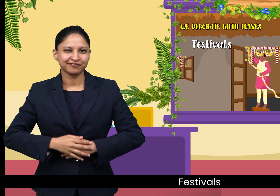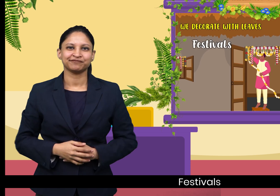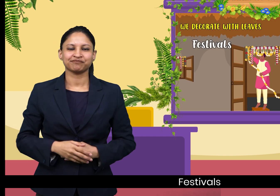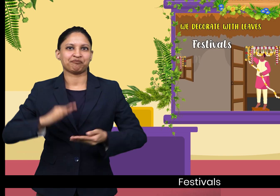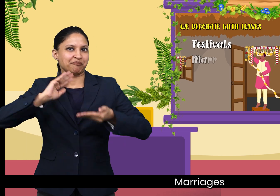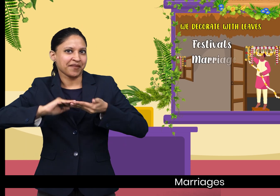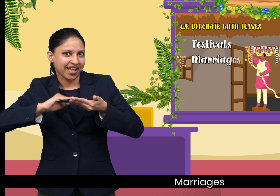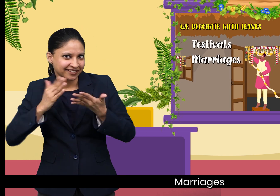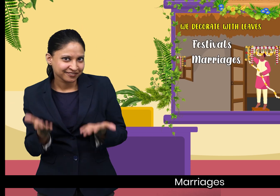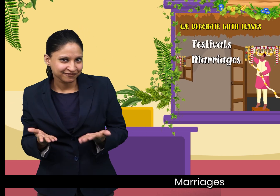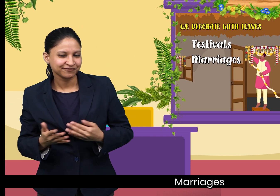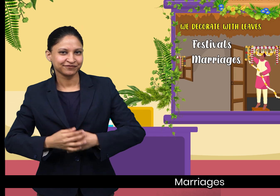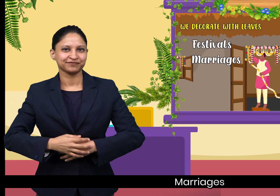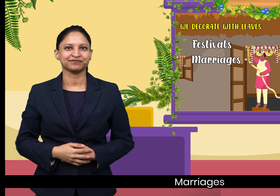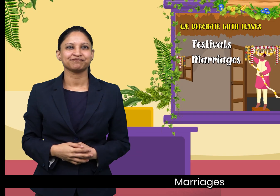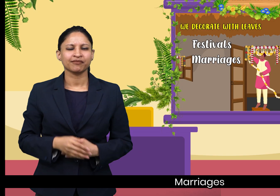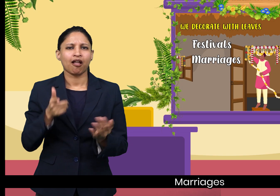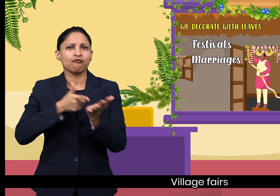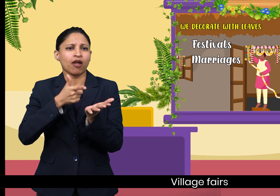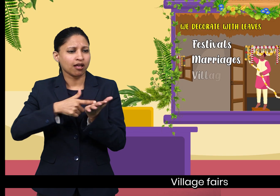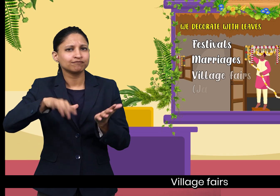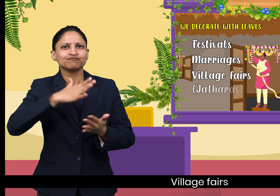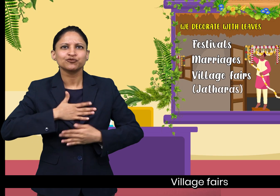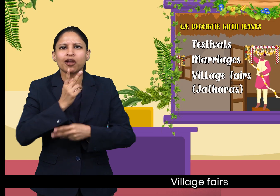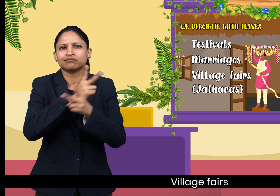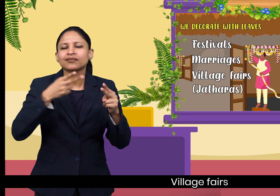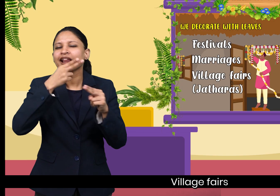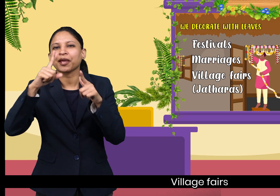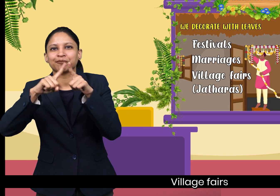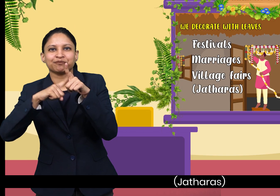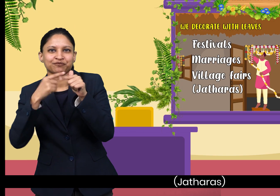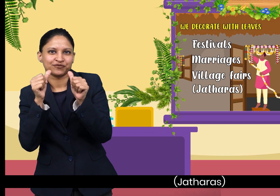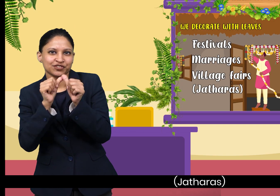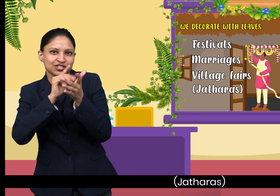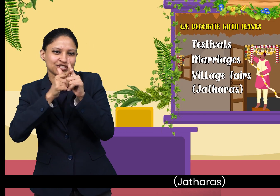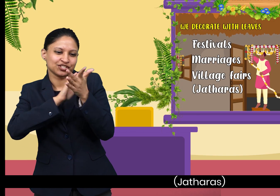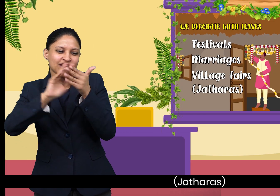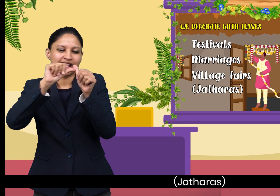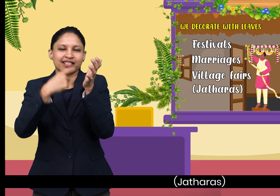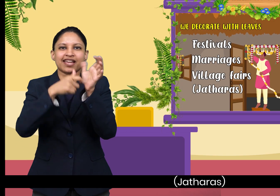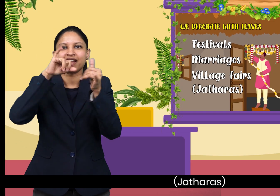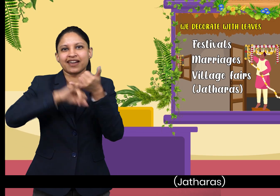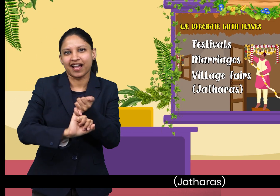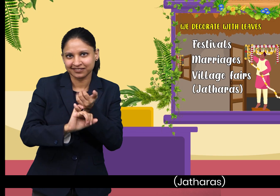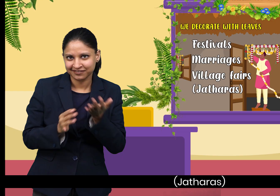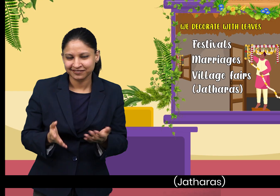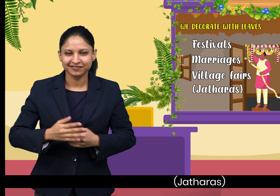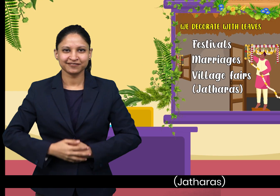festivals, marriages, village fairs, jatras.